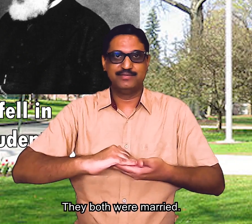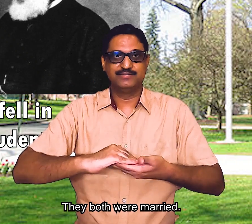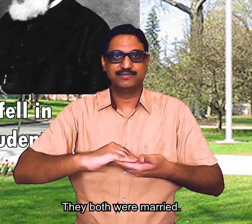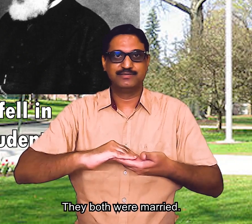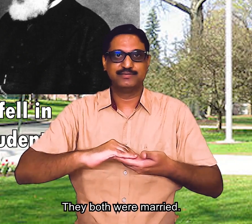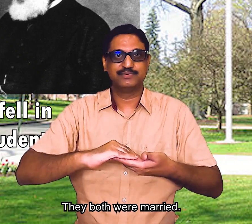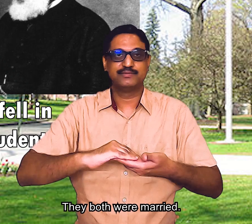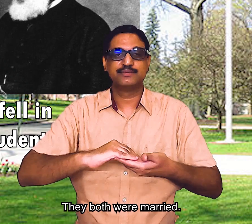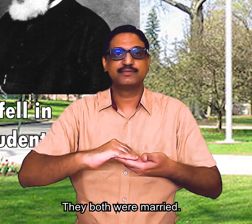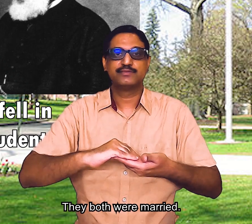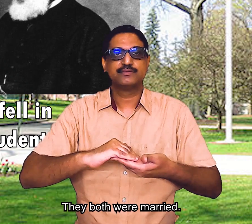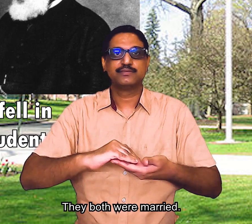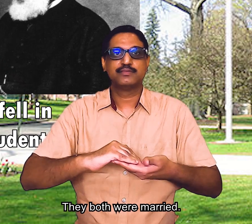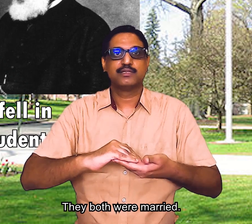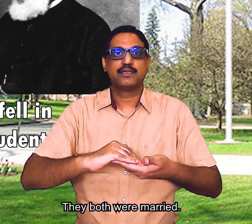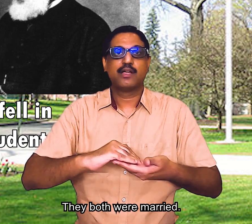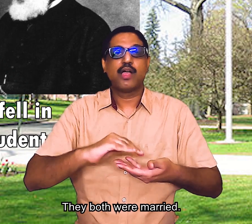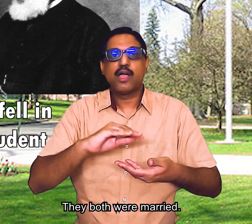They both were married.